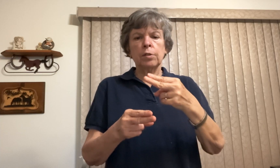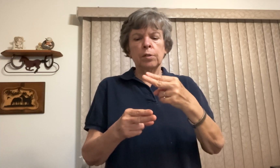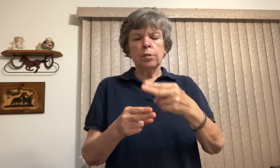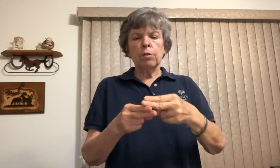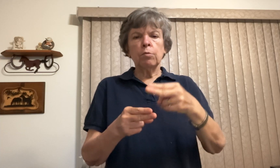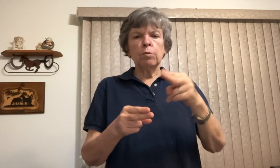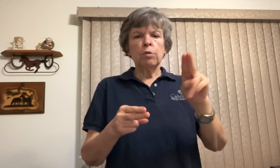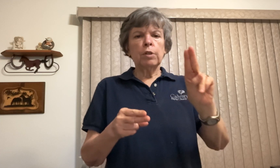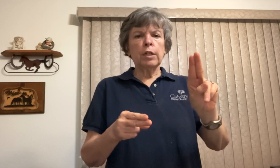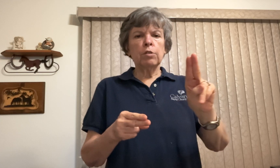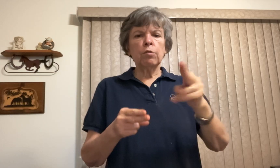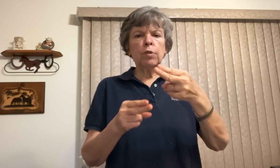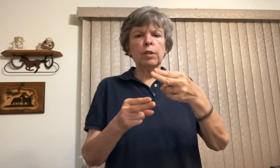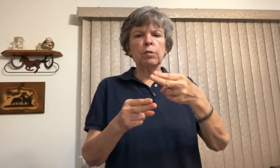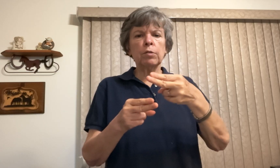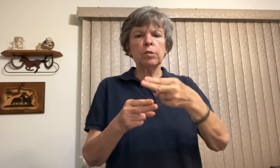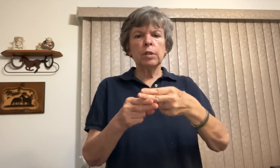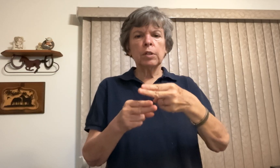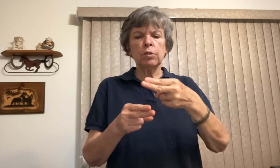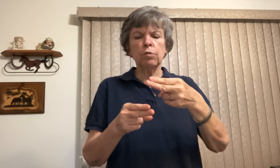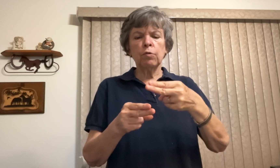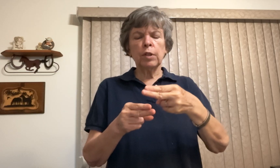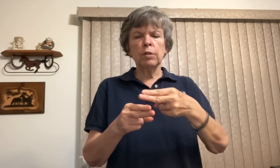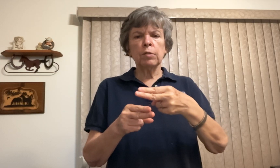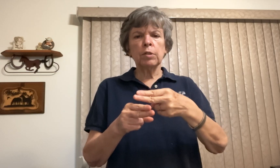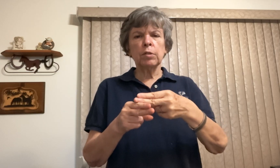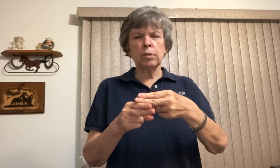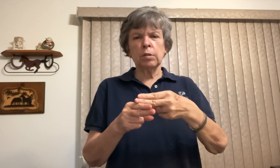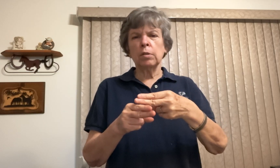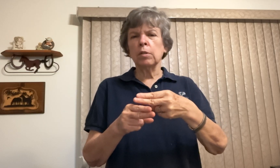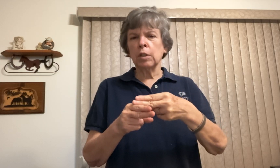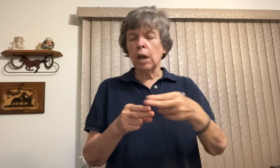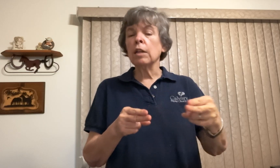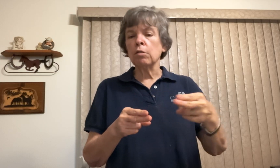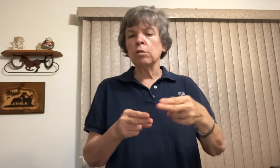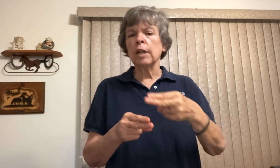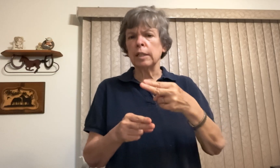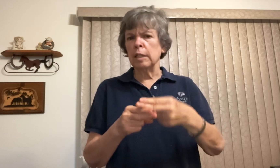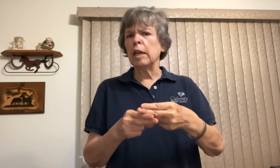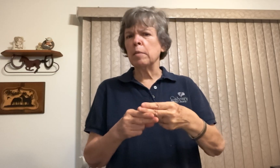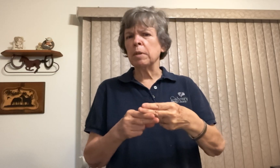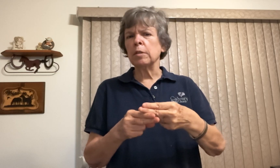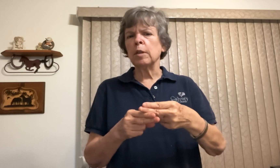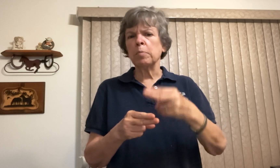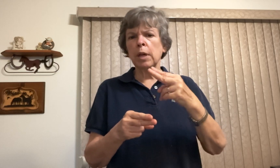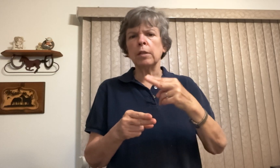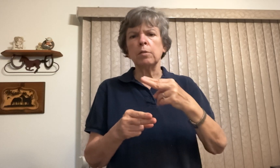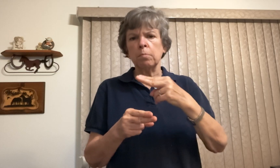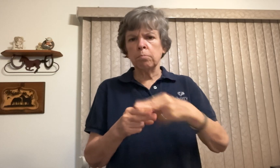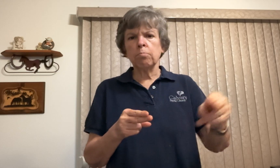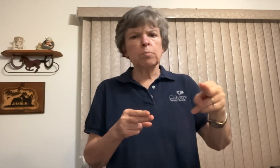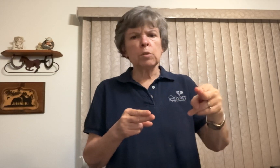so you take 2 fingers and 2 fingers. This kind of looks like name, except that you do